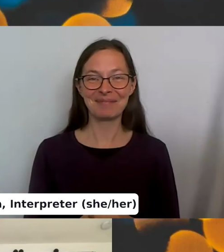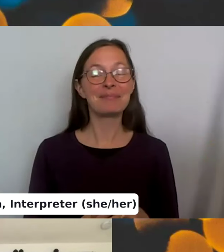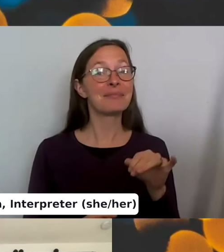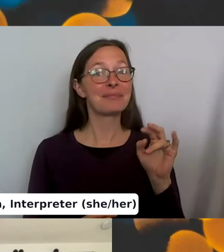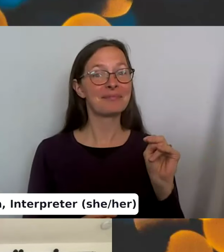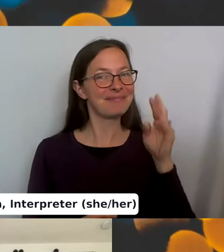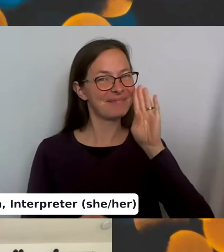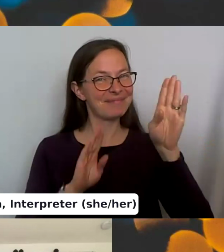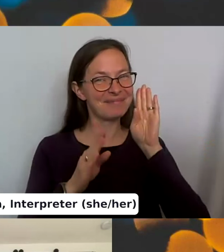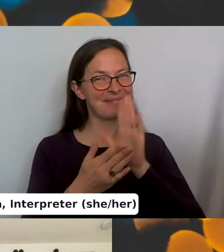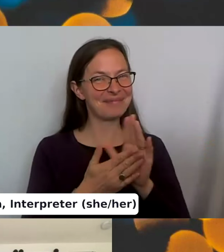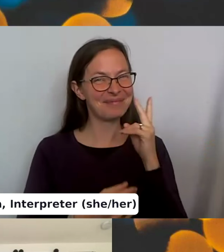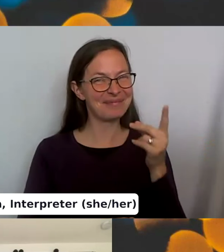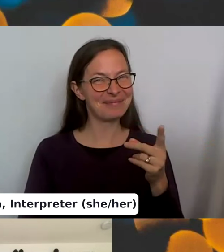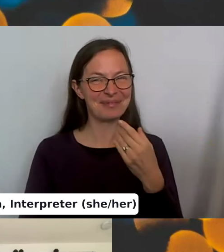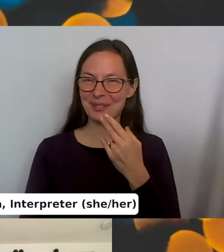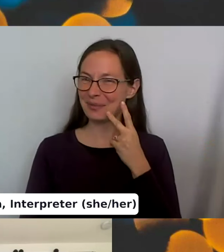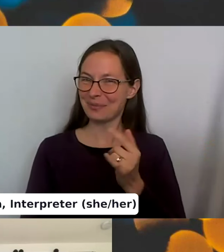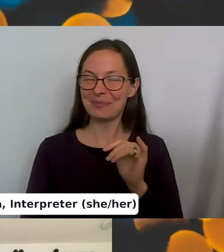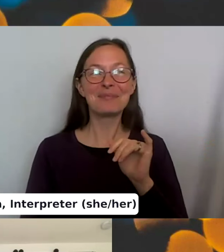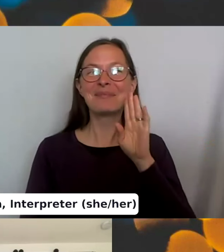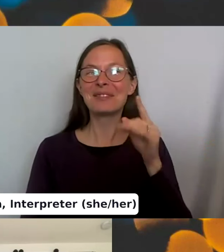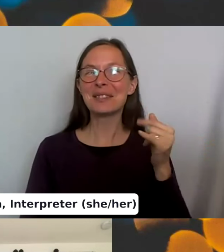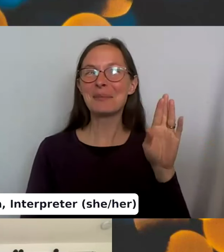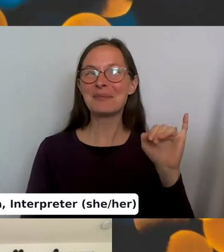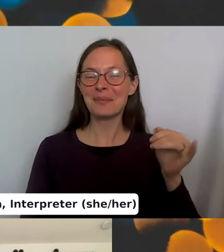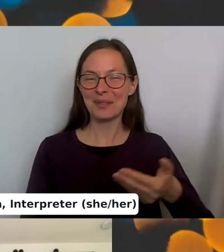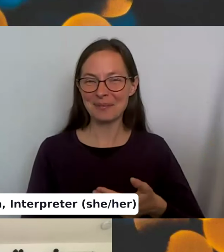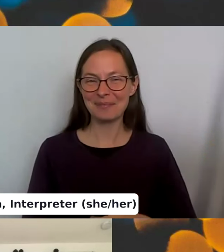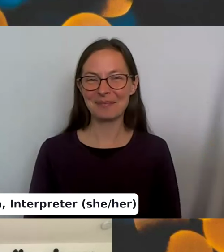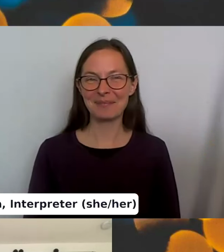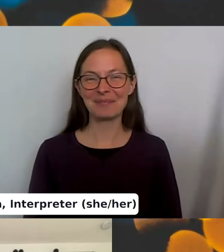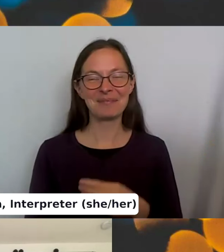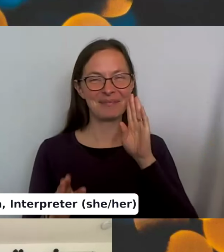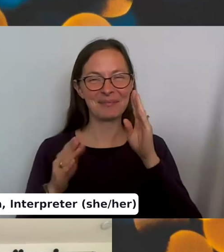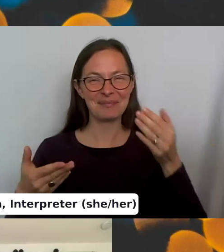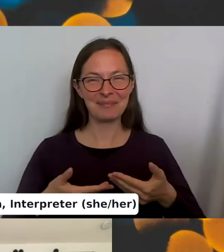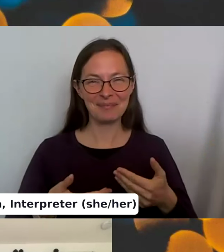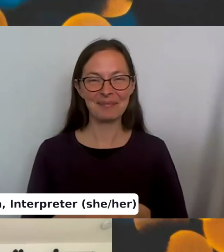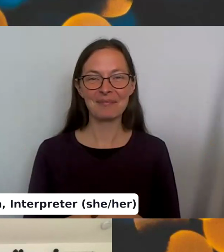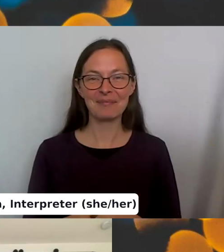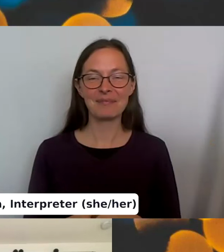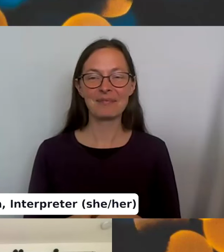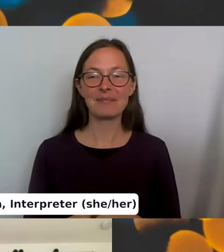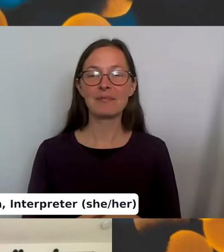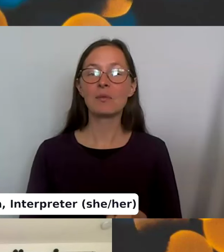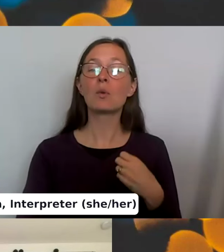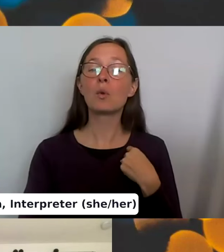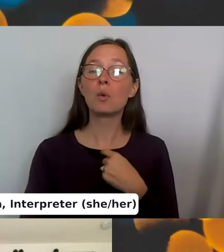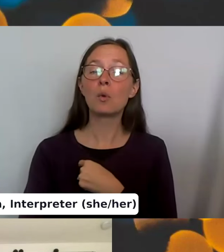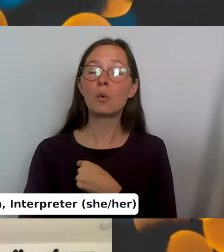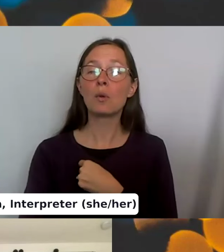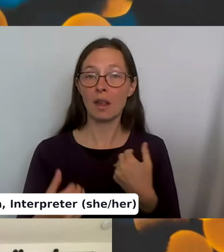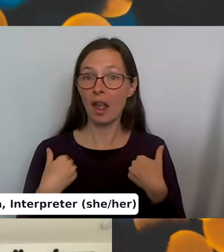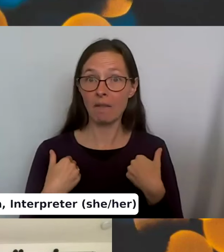Hey, great to see you. Good to see Hi, you. Gabby. Welcome. Welcome. So we have a bit to get